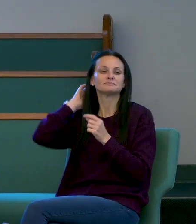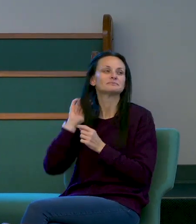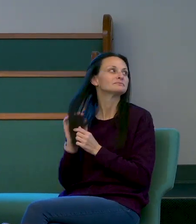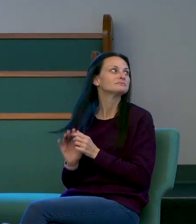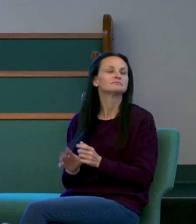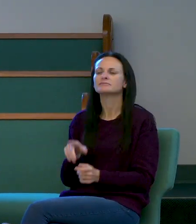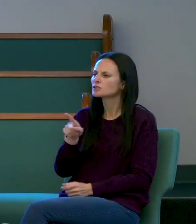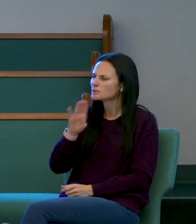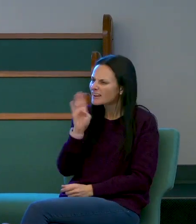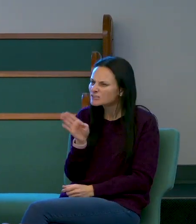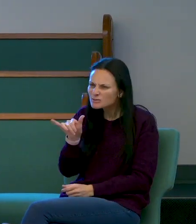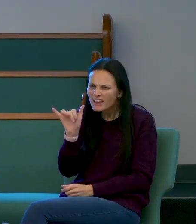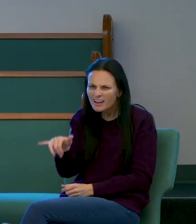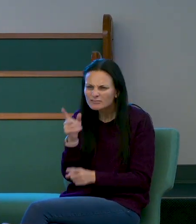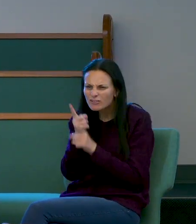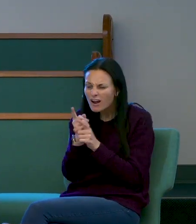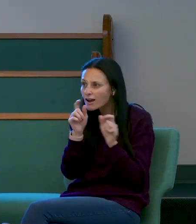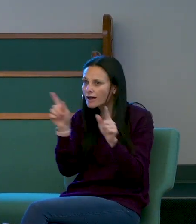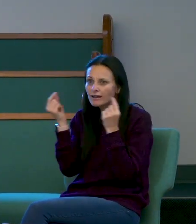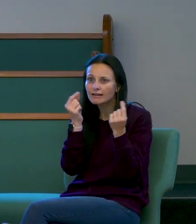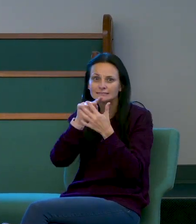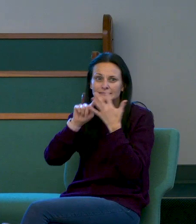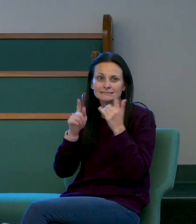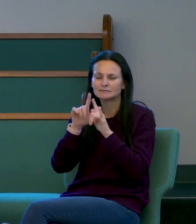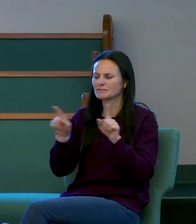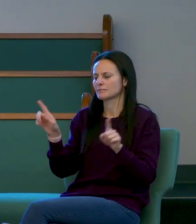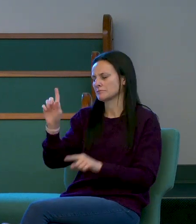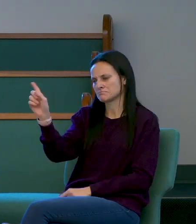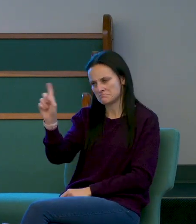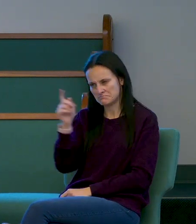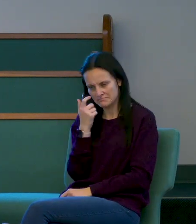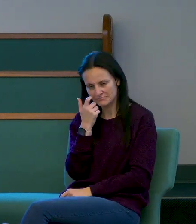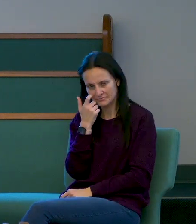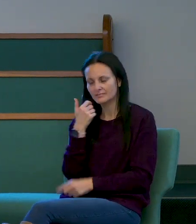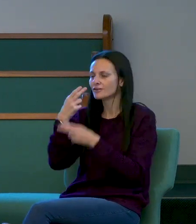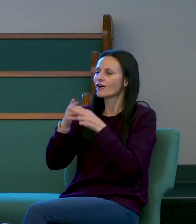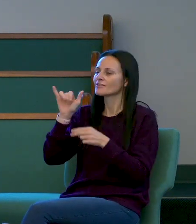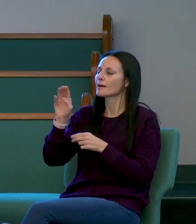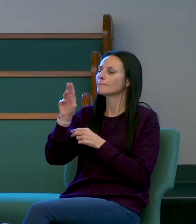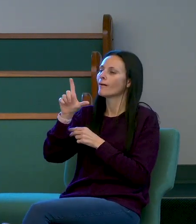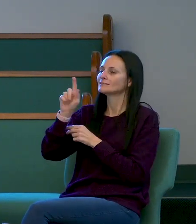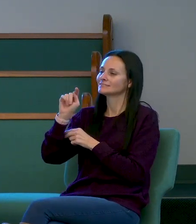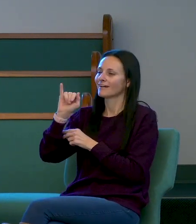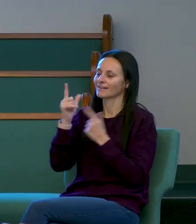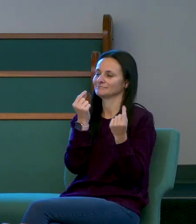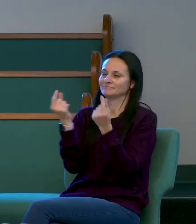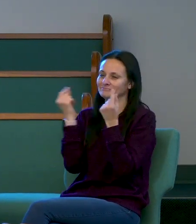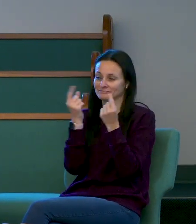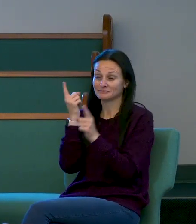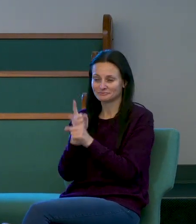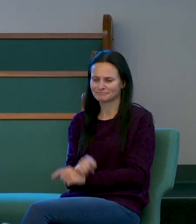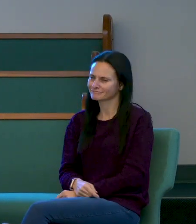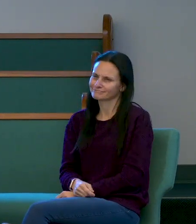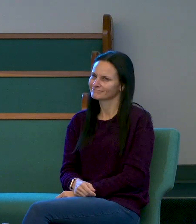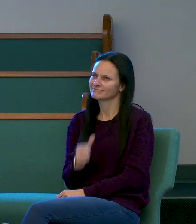You never do that kind of thing, do you? No. We call that multitasking, right? I'm not